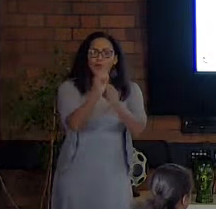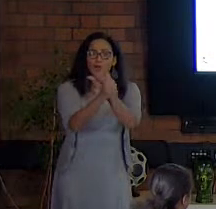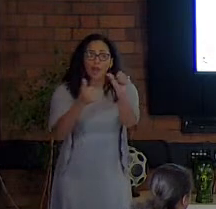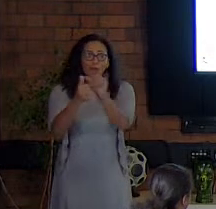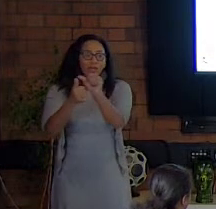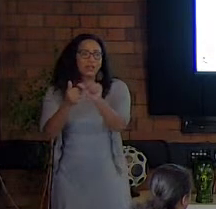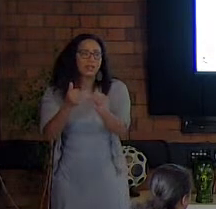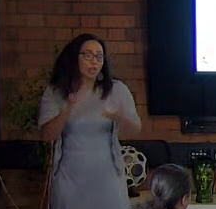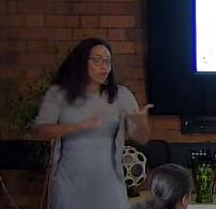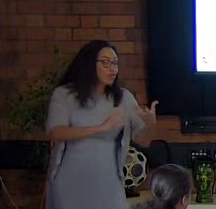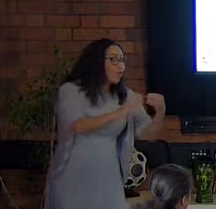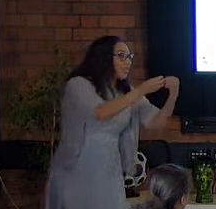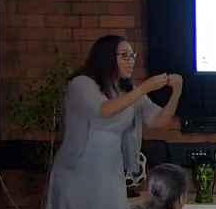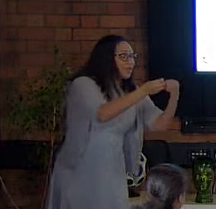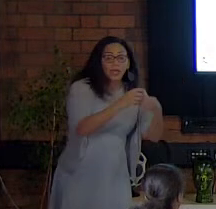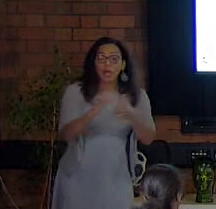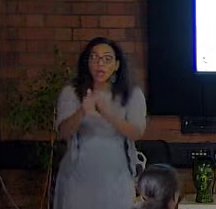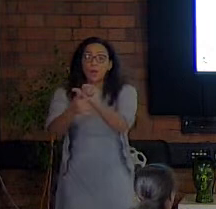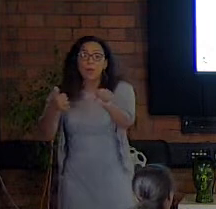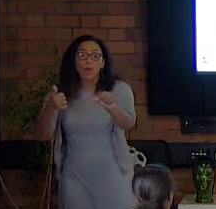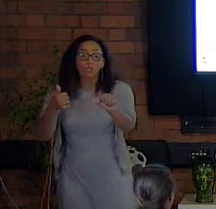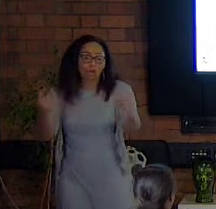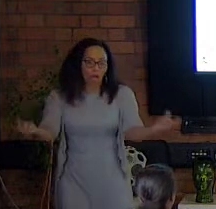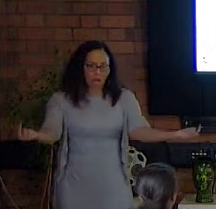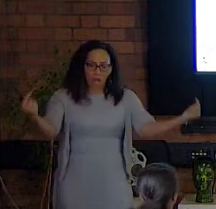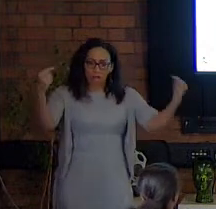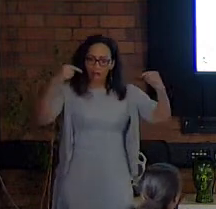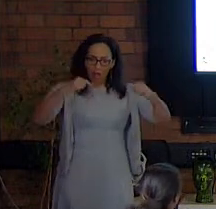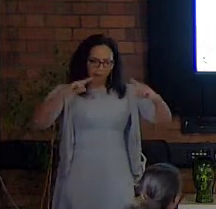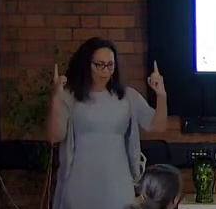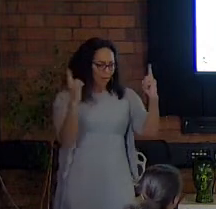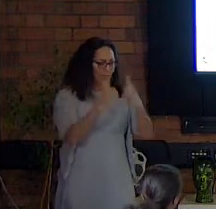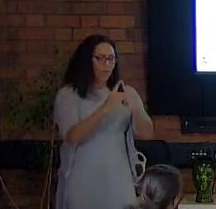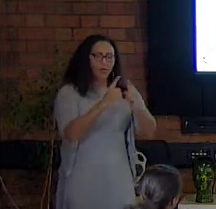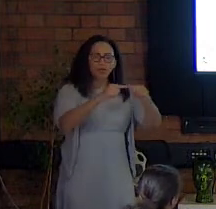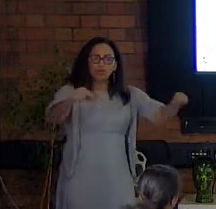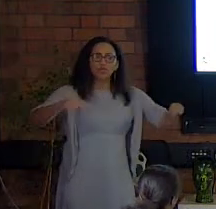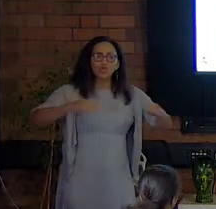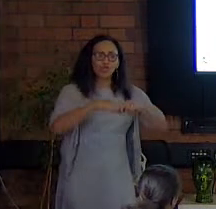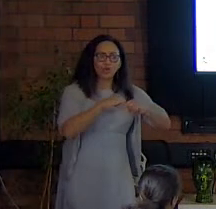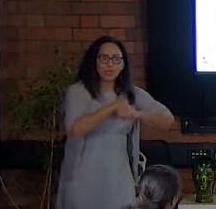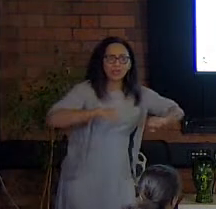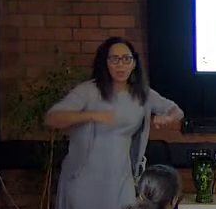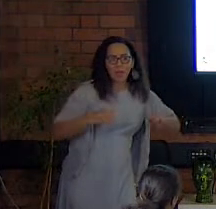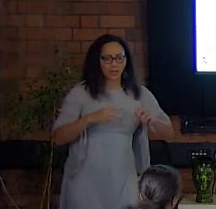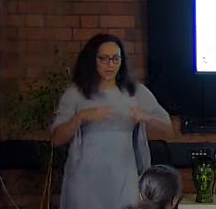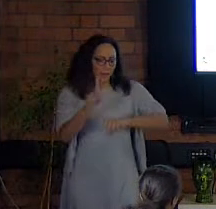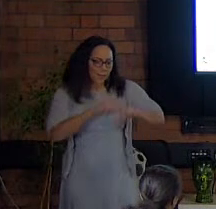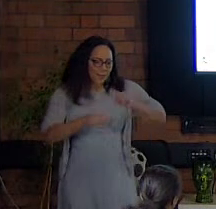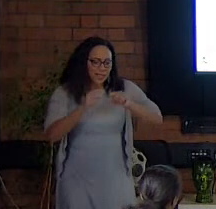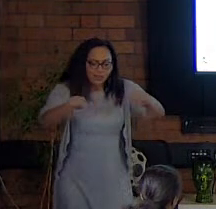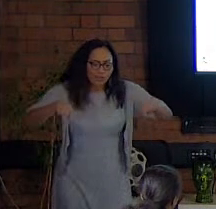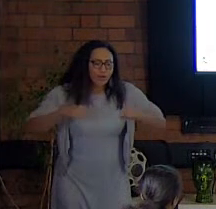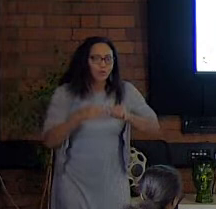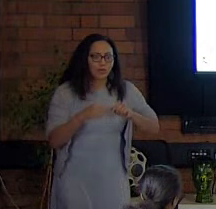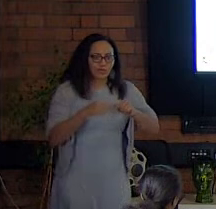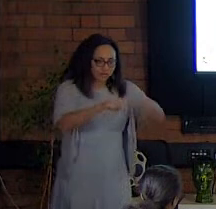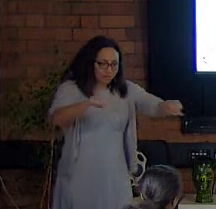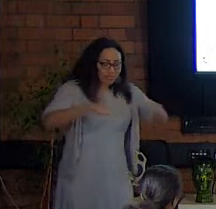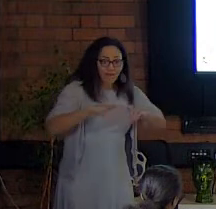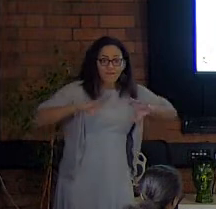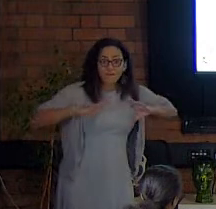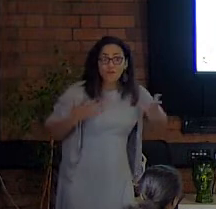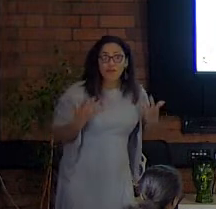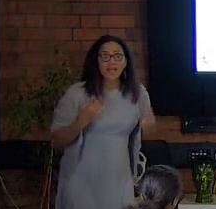both the creative and commercial industries. We offer studio space, desk space, meeting rooms, events, and opportunities, all for free for our